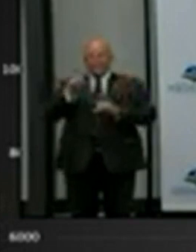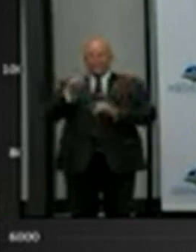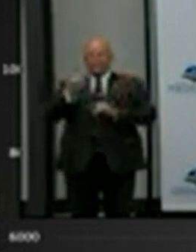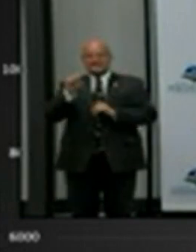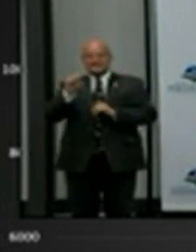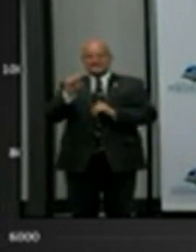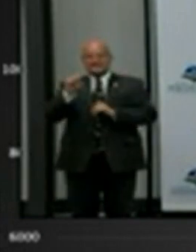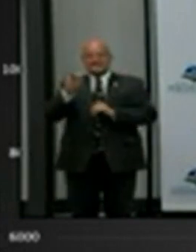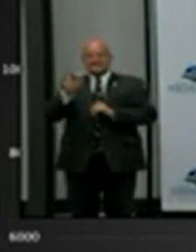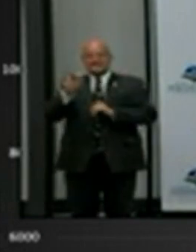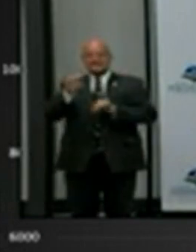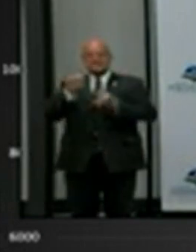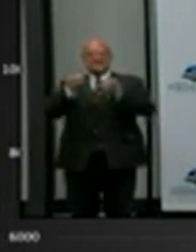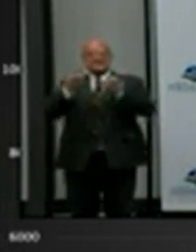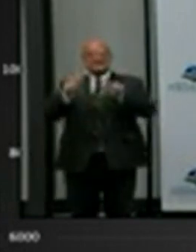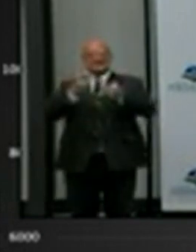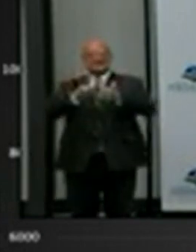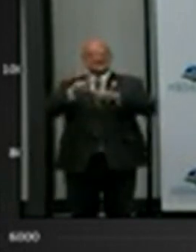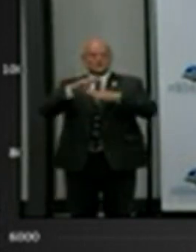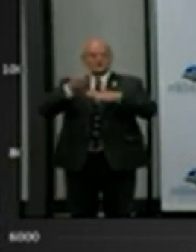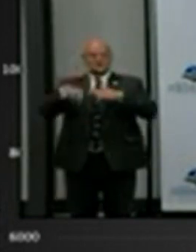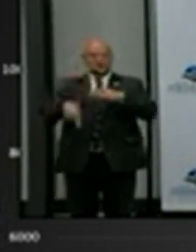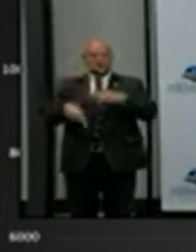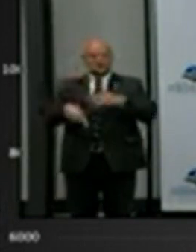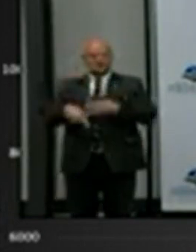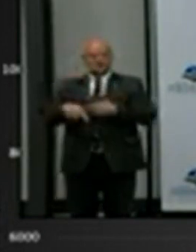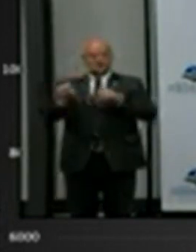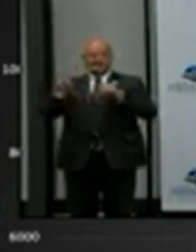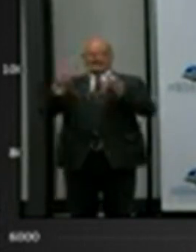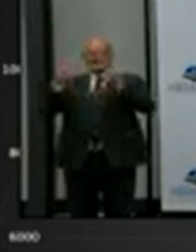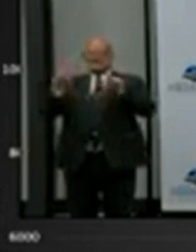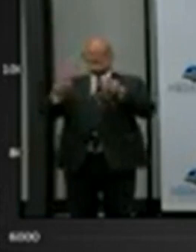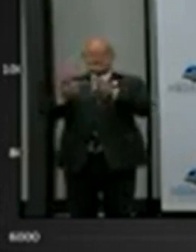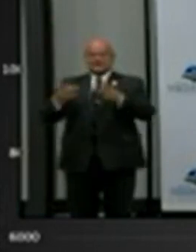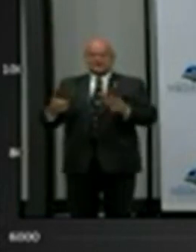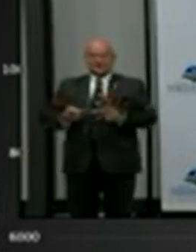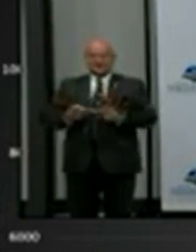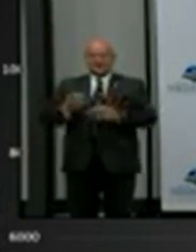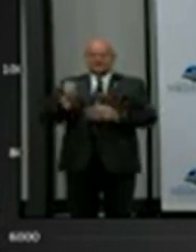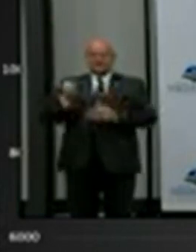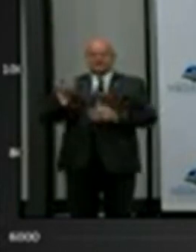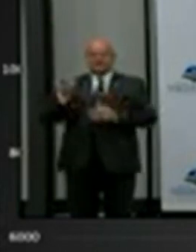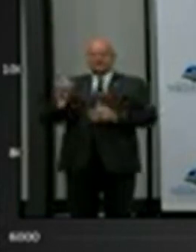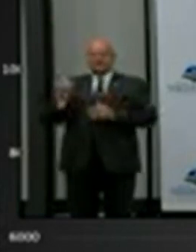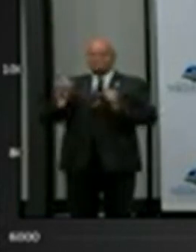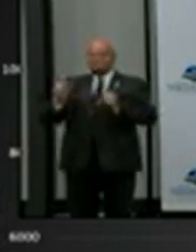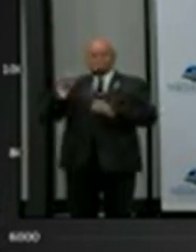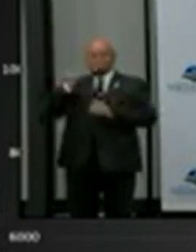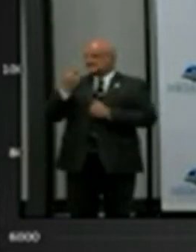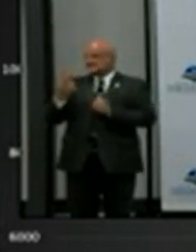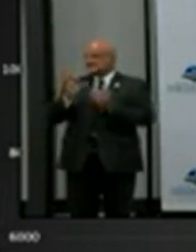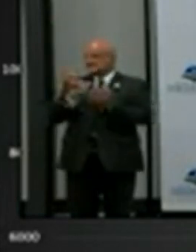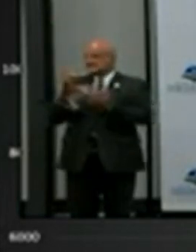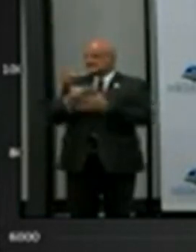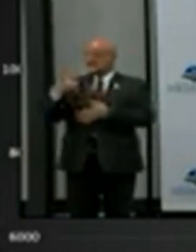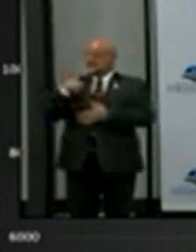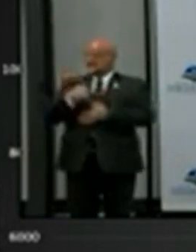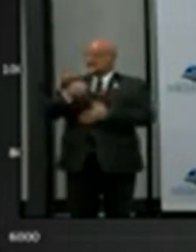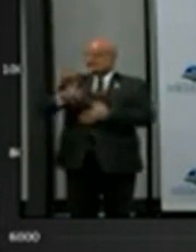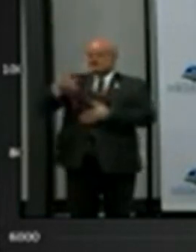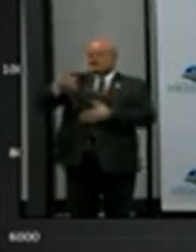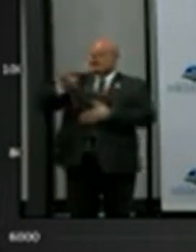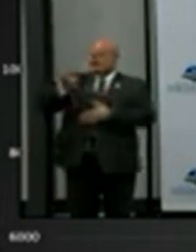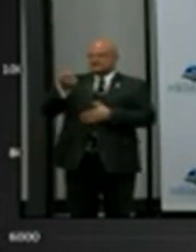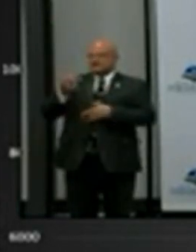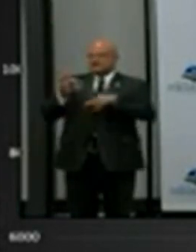test result and the testing facility type. And so you can see that we were up a little bit